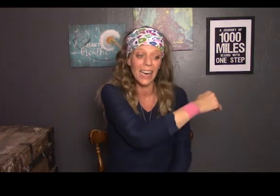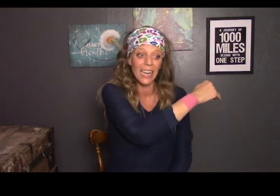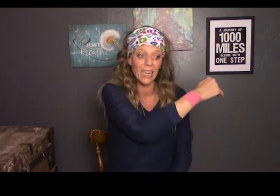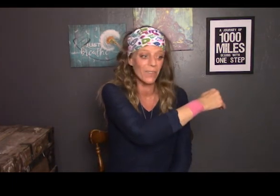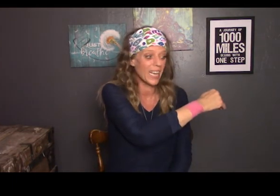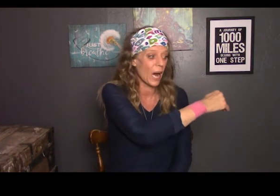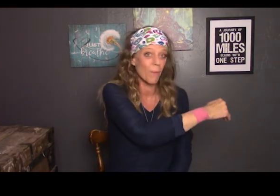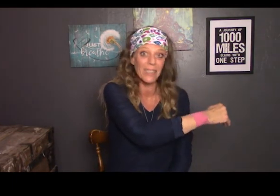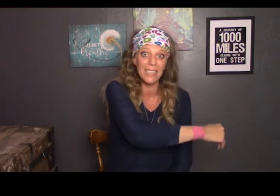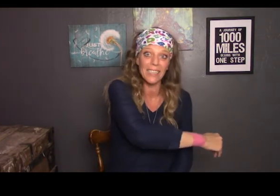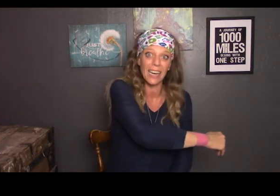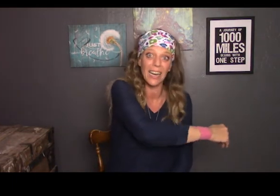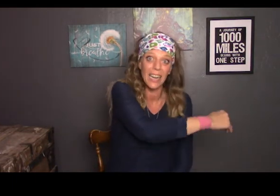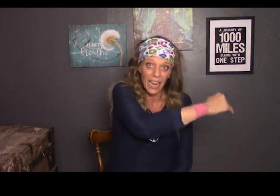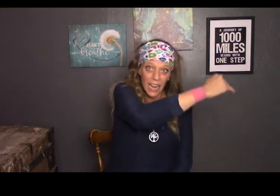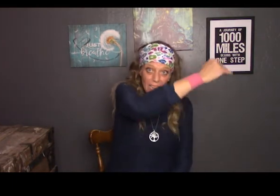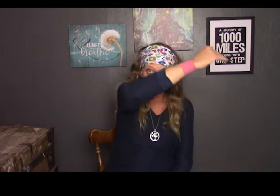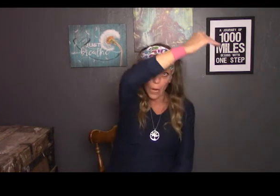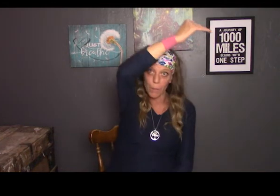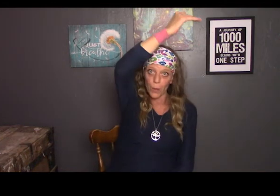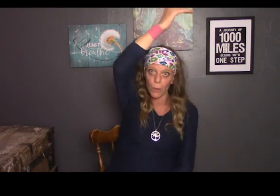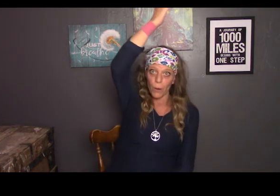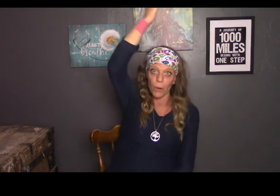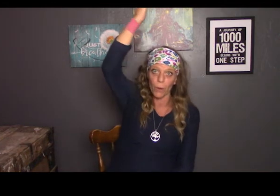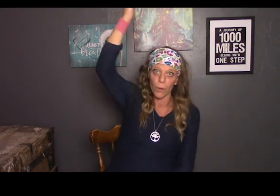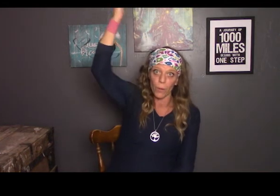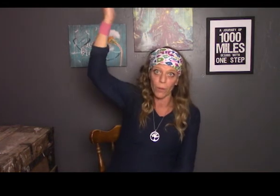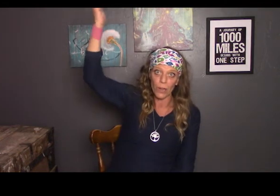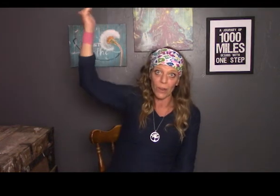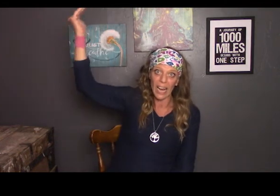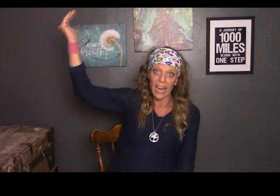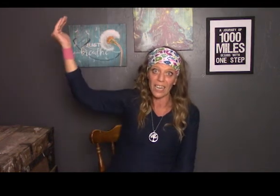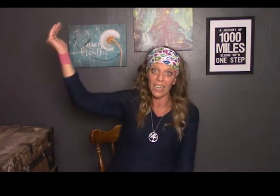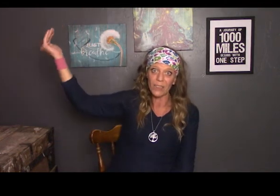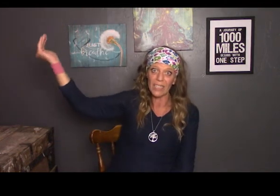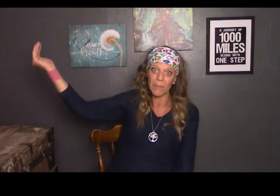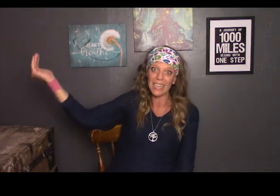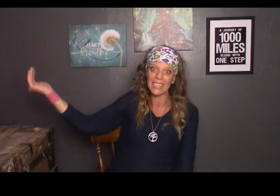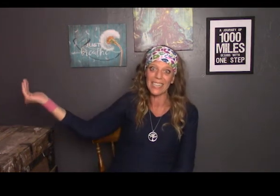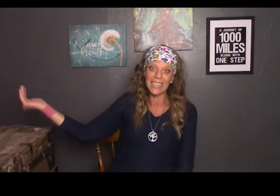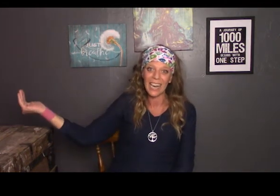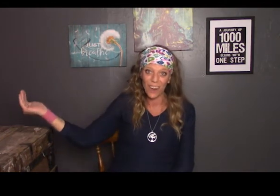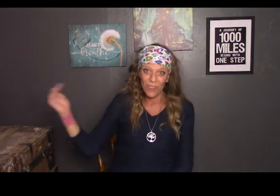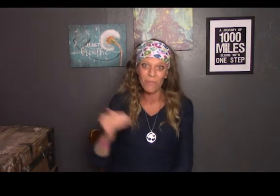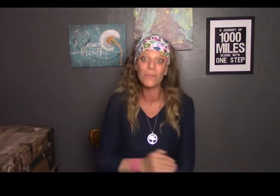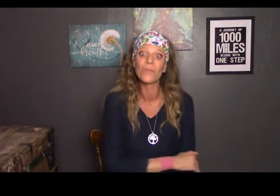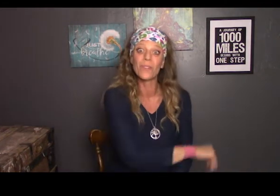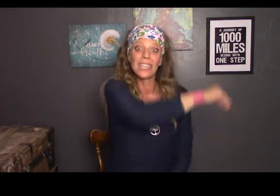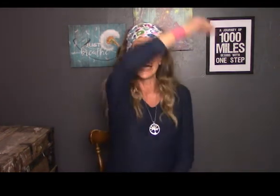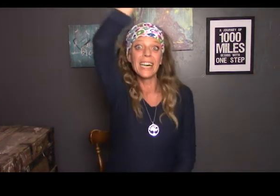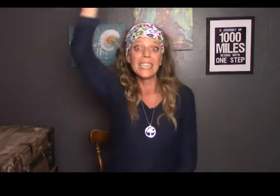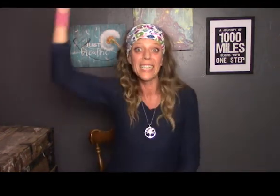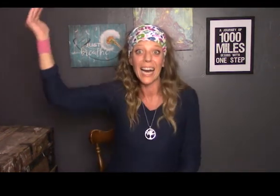of the opposite side, and up you go over your halo space and down.